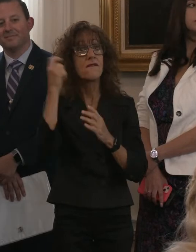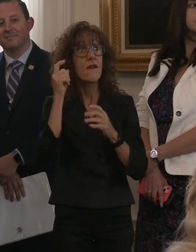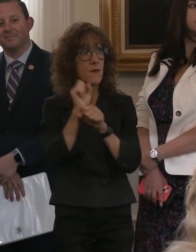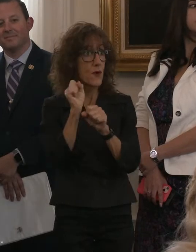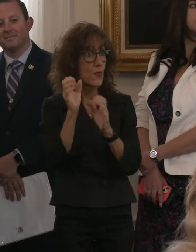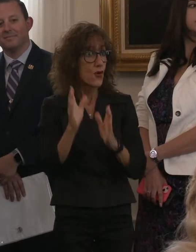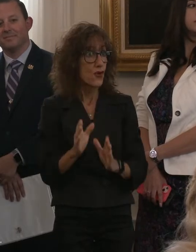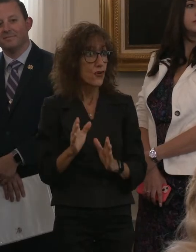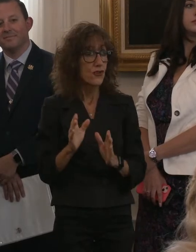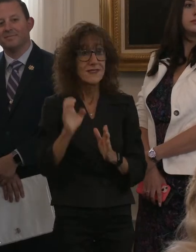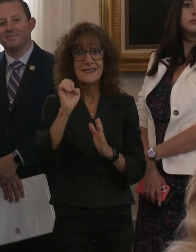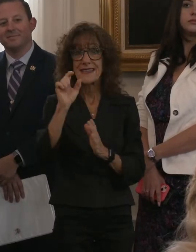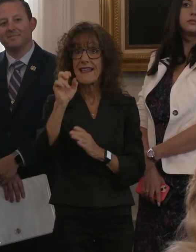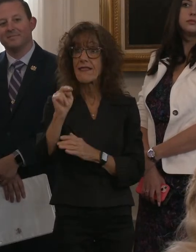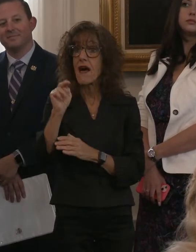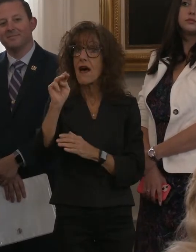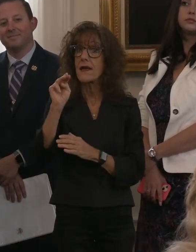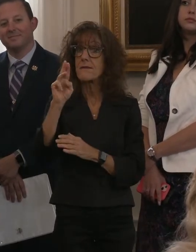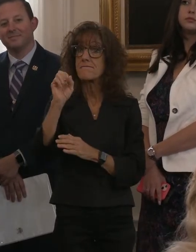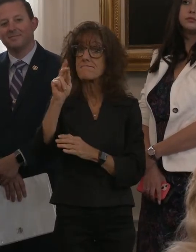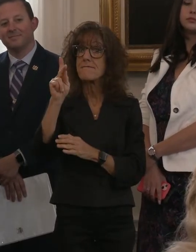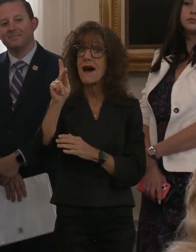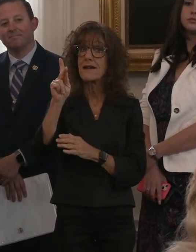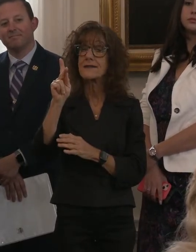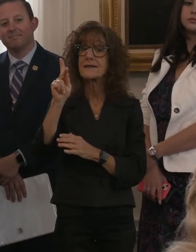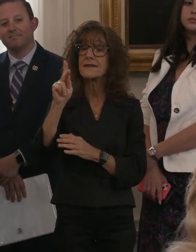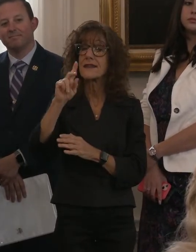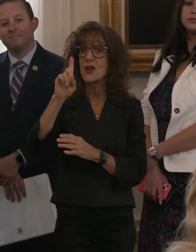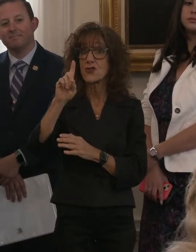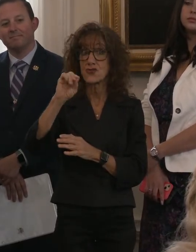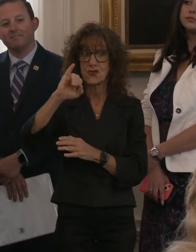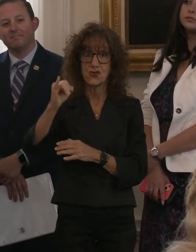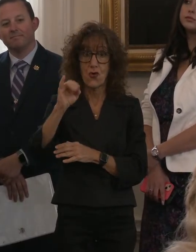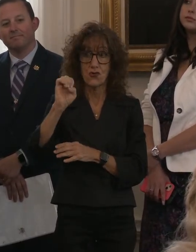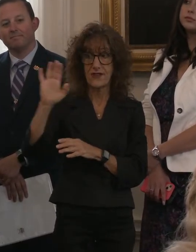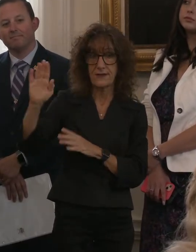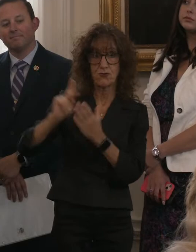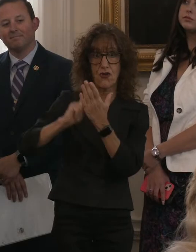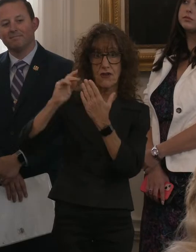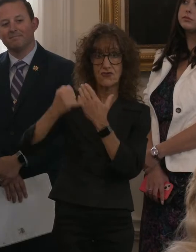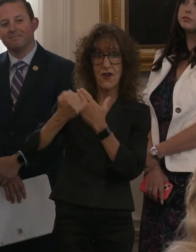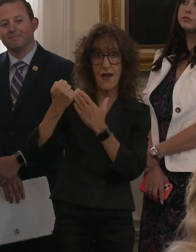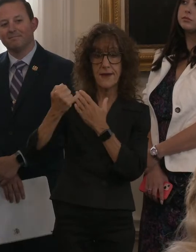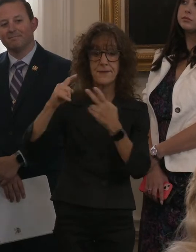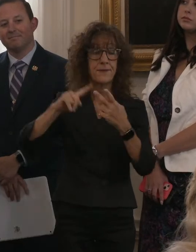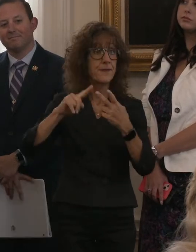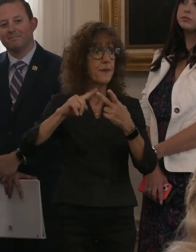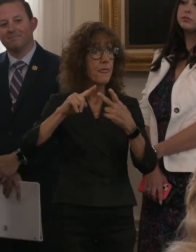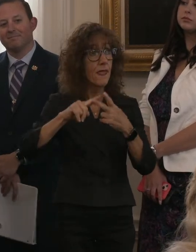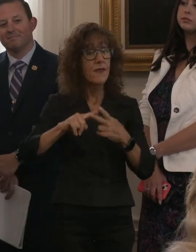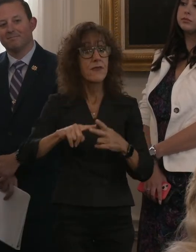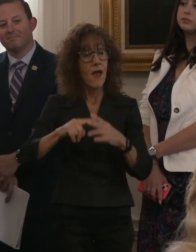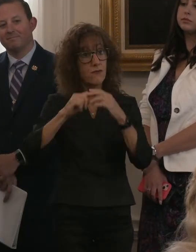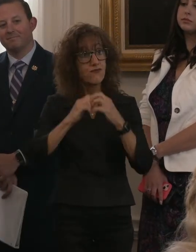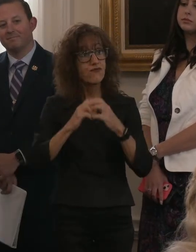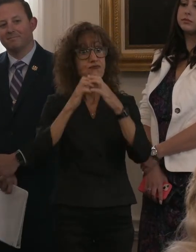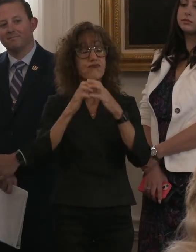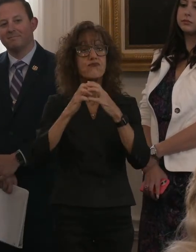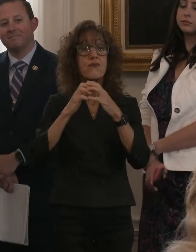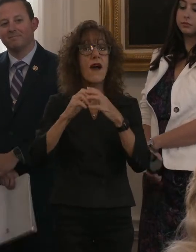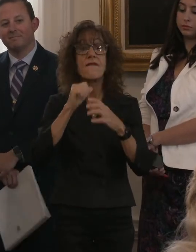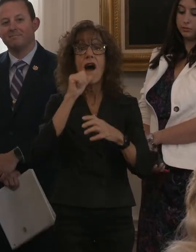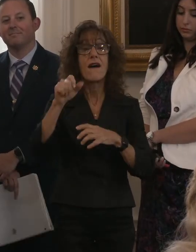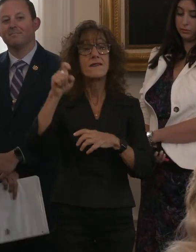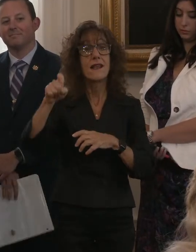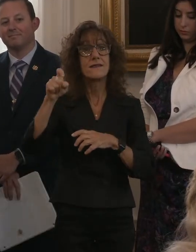through Elon Musk's Doge project. That we endured the launch of an unnecessary and ideological